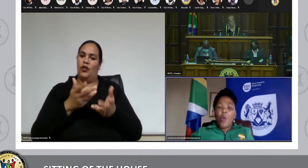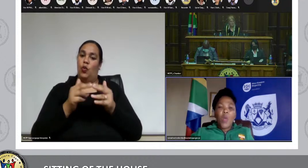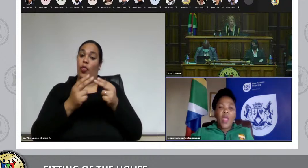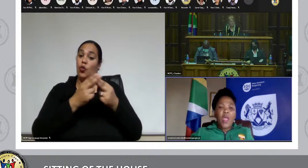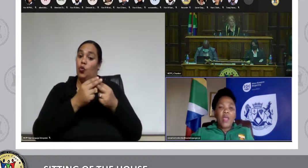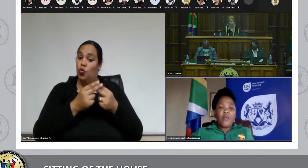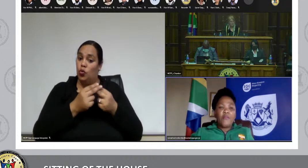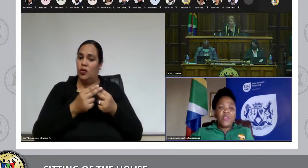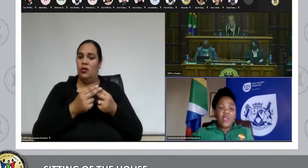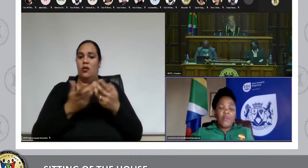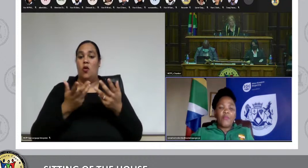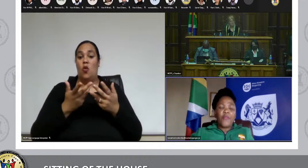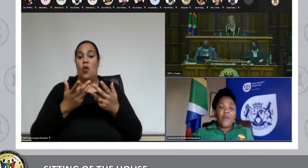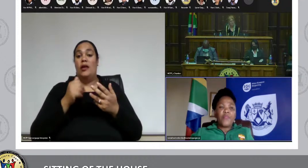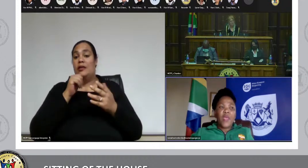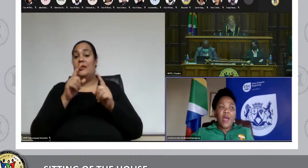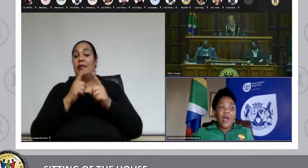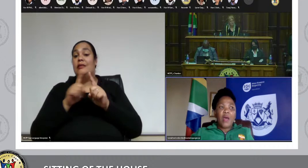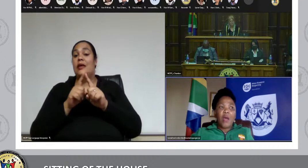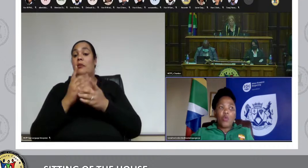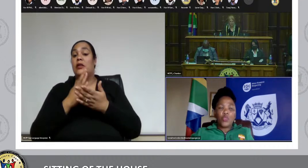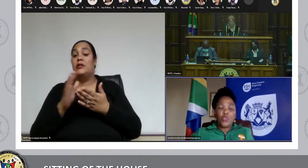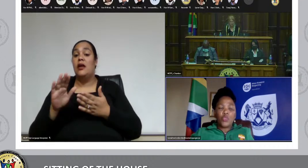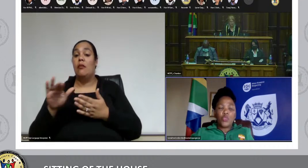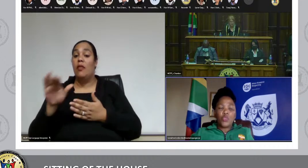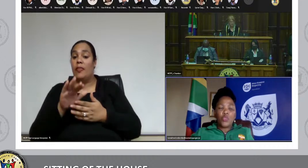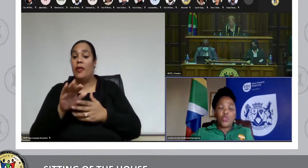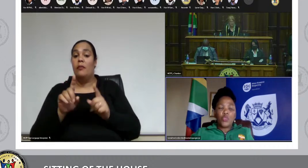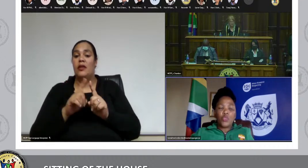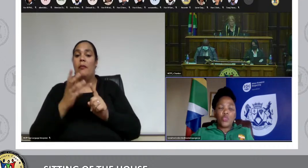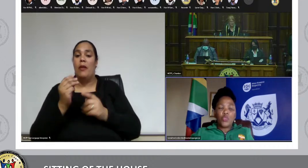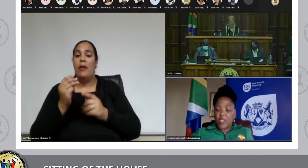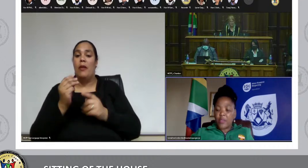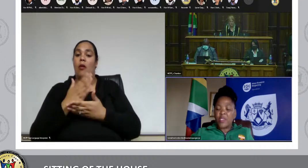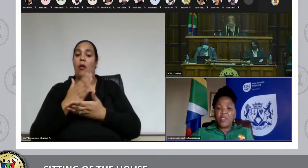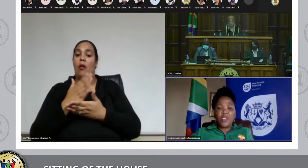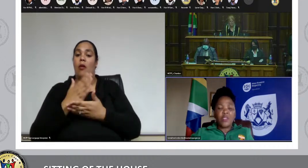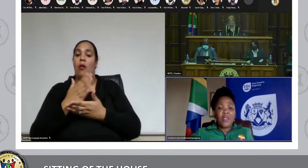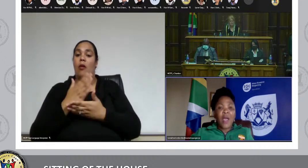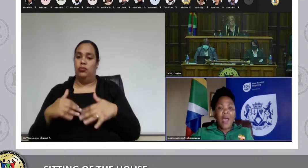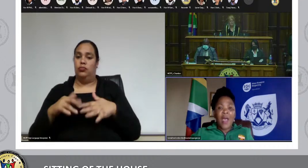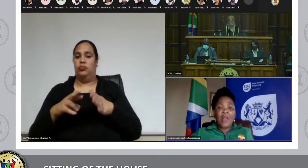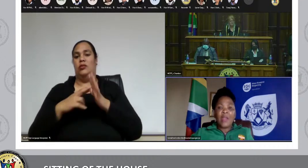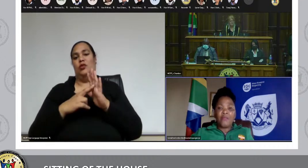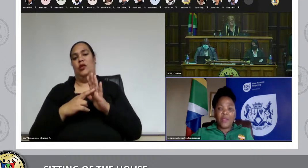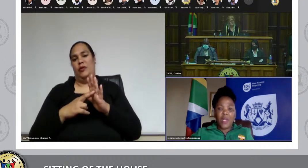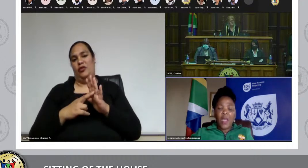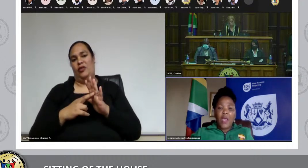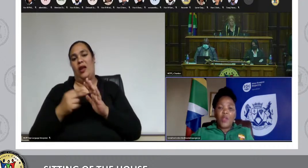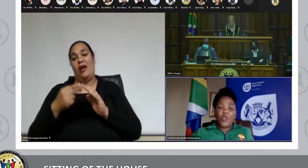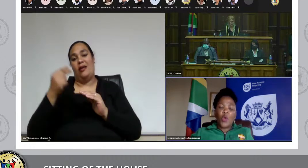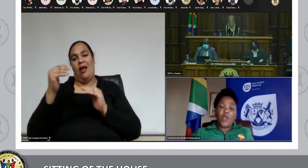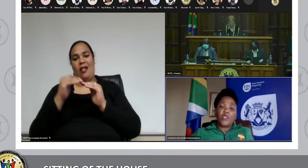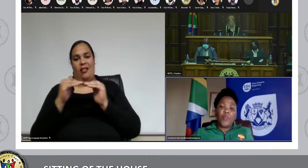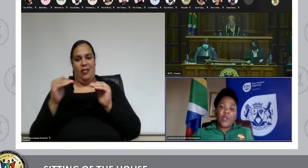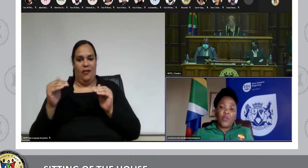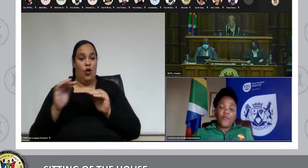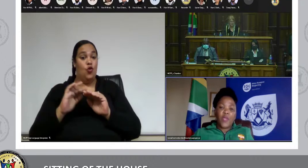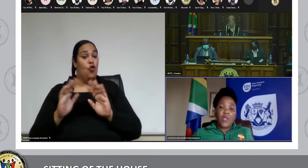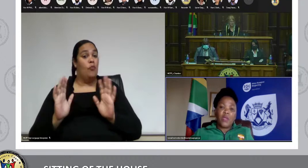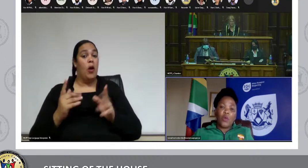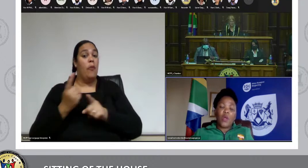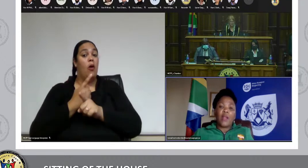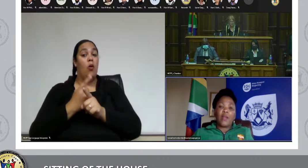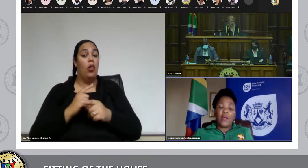unions, where even some of them, they are also part of, they've got a representation at the higher level, not only as part